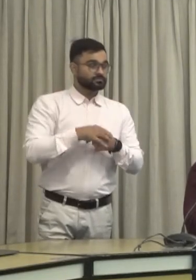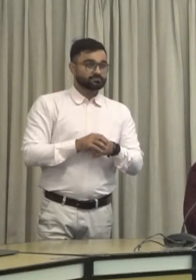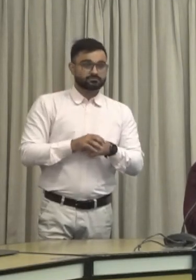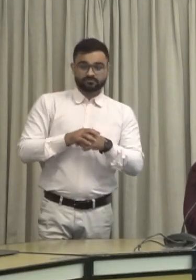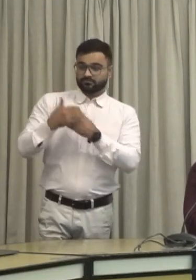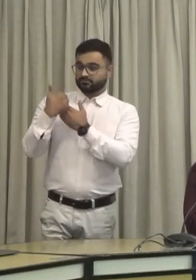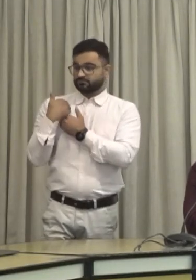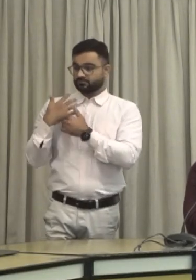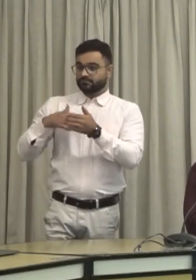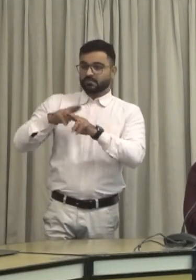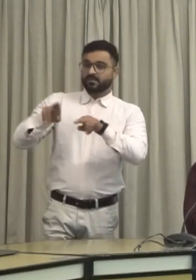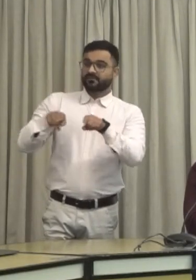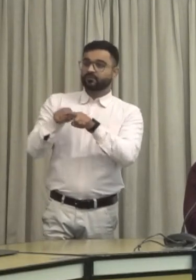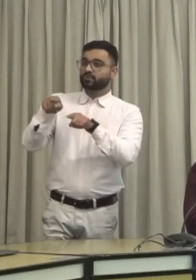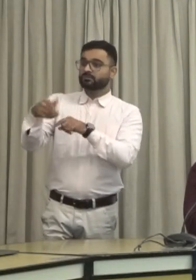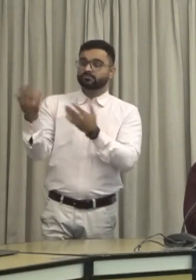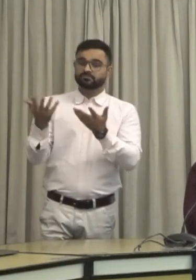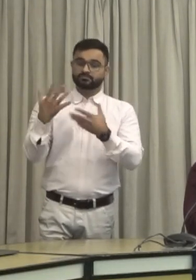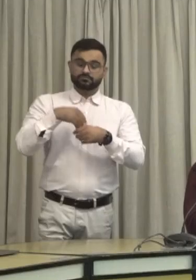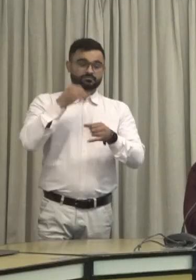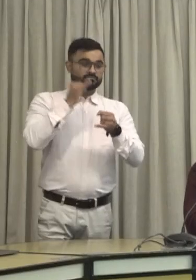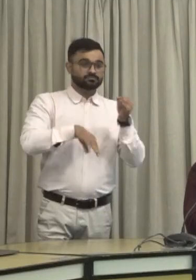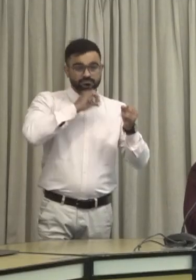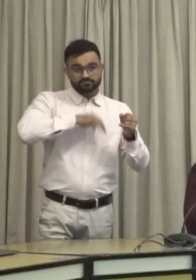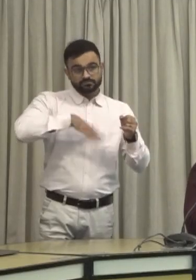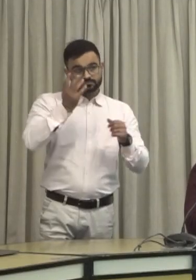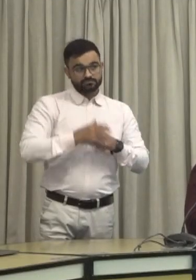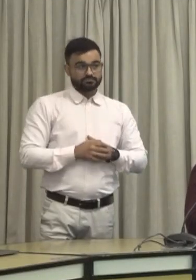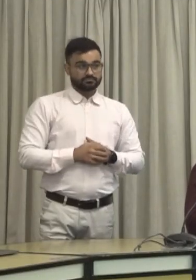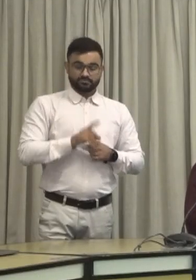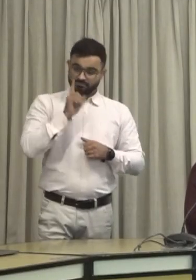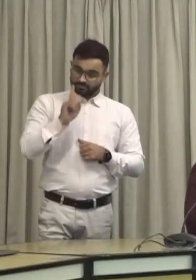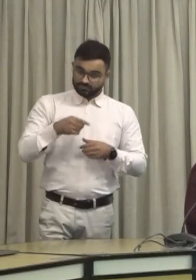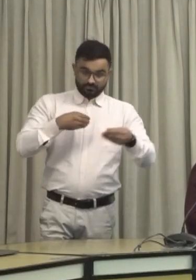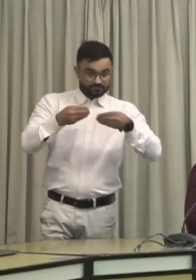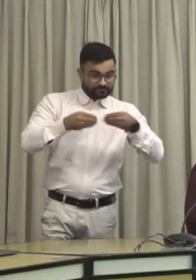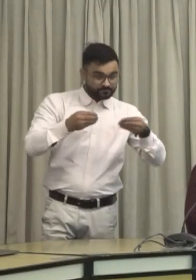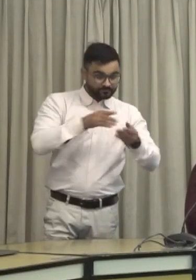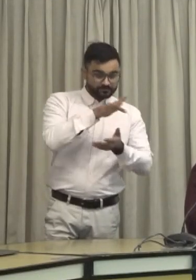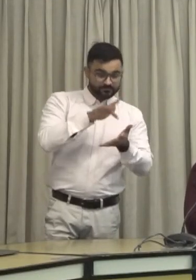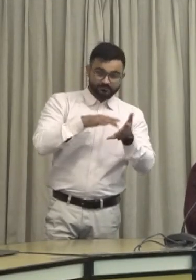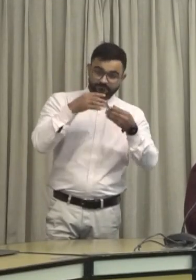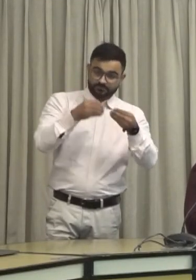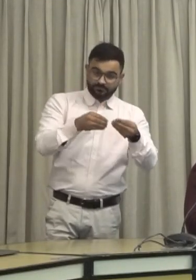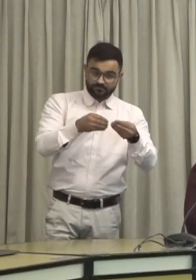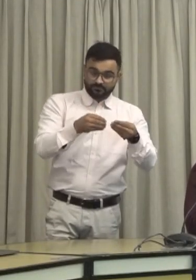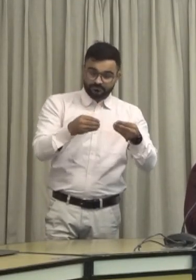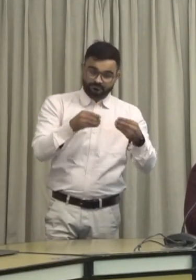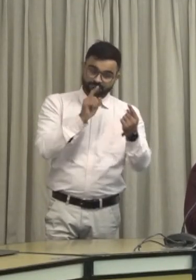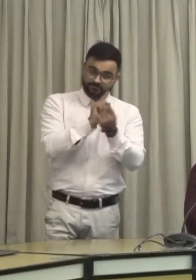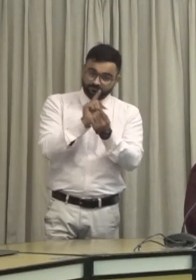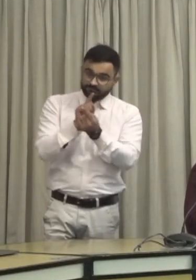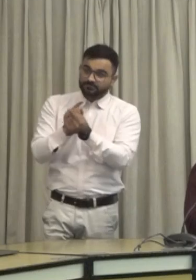is the responsibility of the family towards the elderly? Should they be providing them spaces where they can meet each